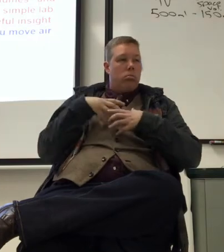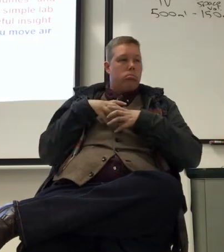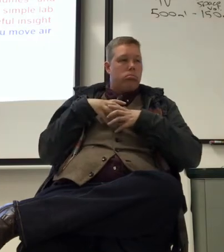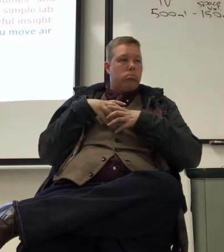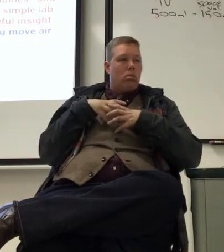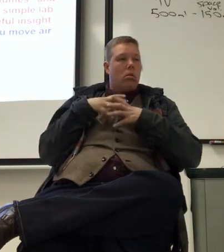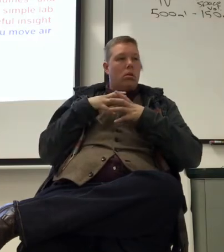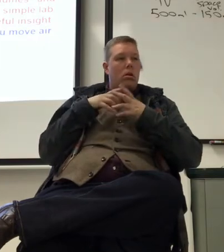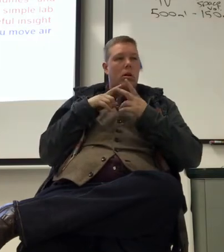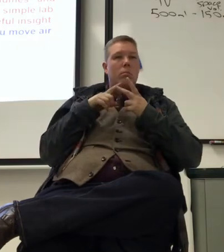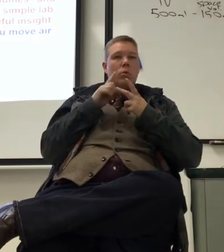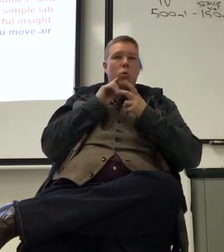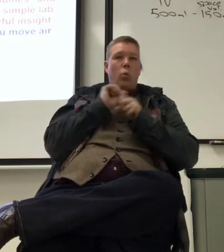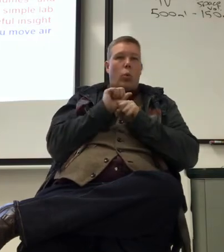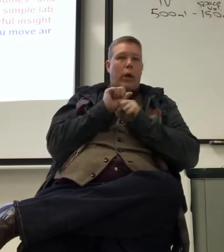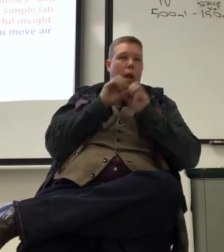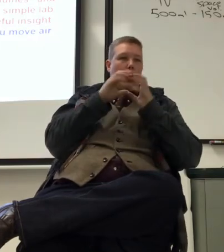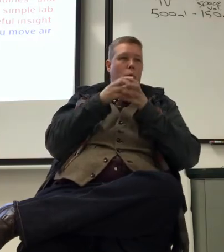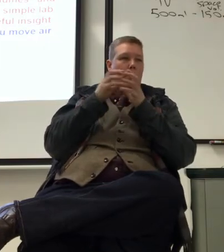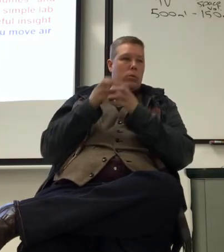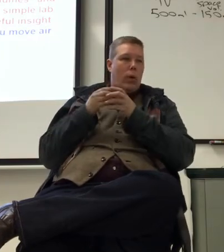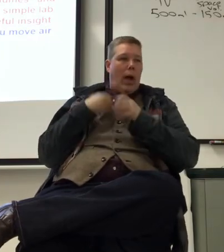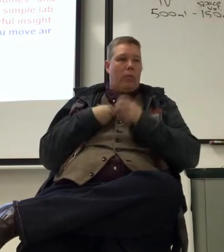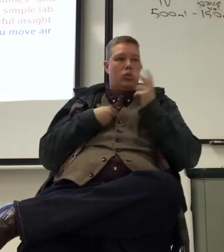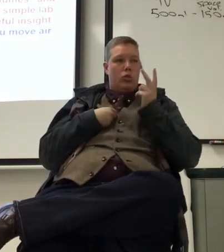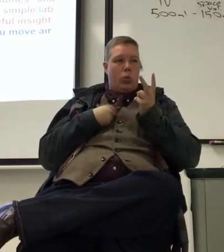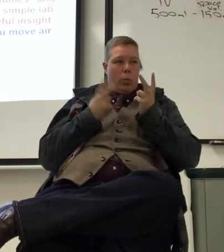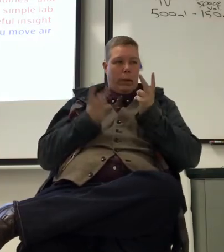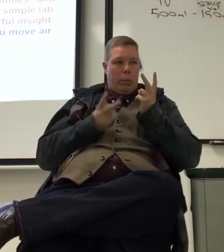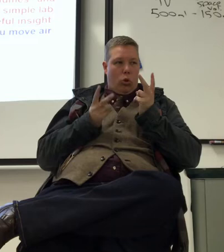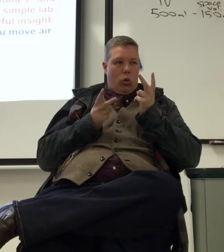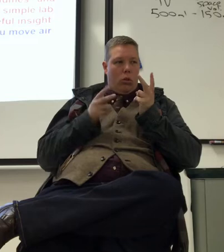sum. Well, don't try. Have 2 subjects in your group.